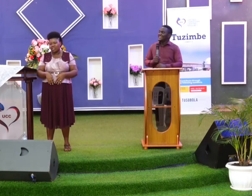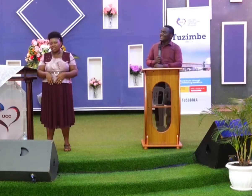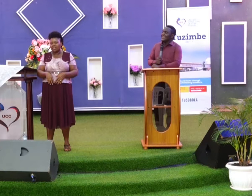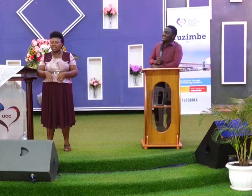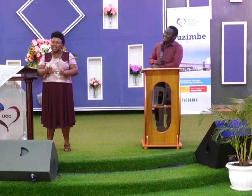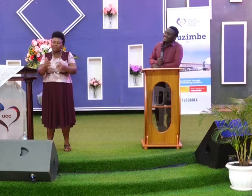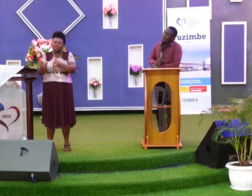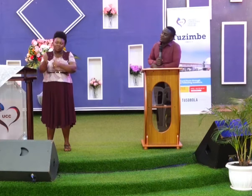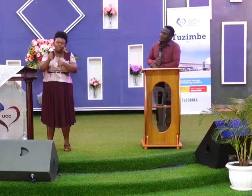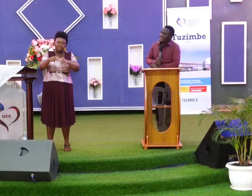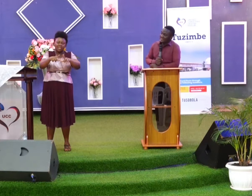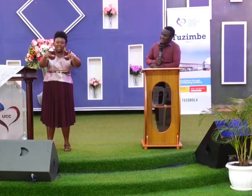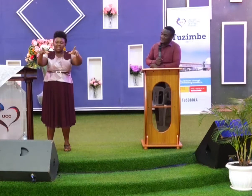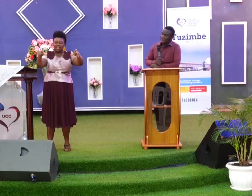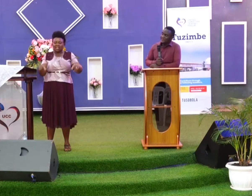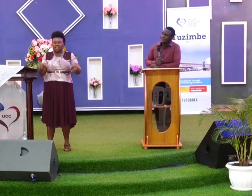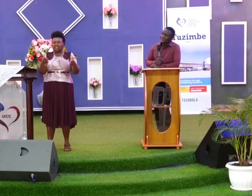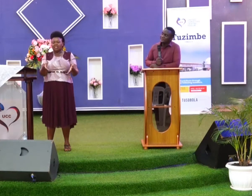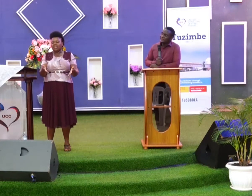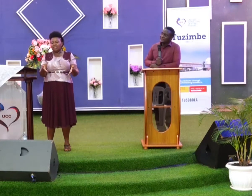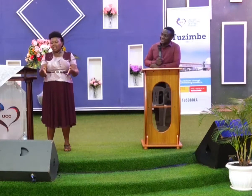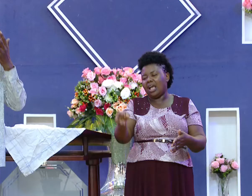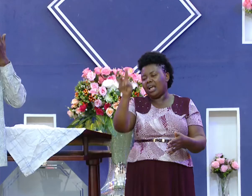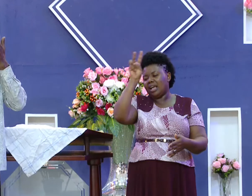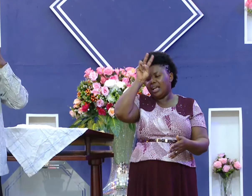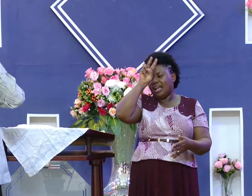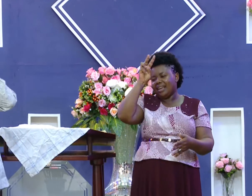oh. And she said, the way you place them